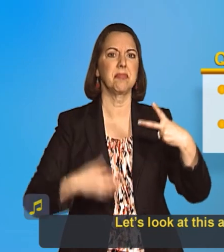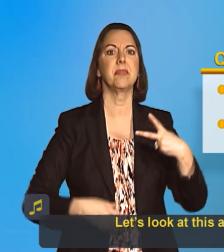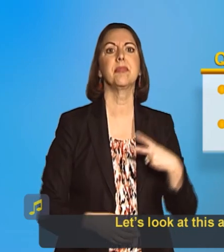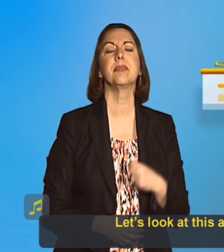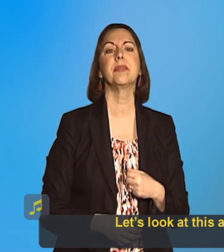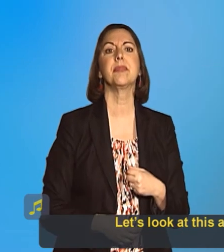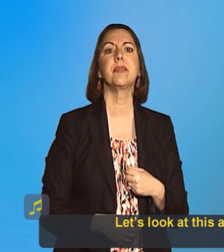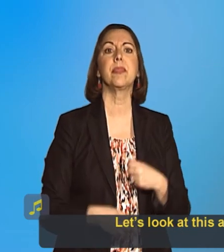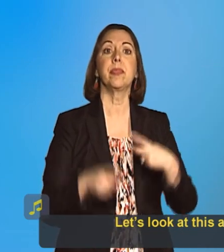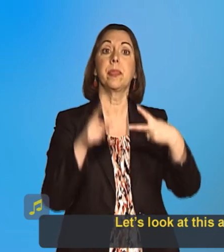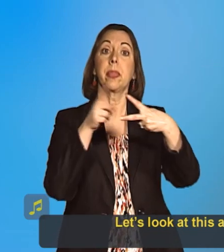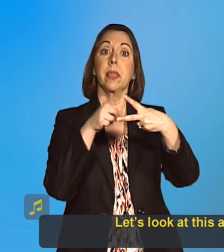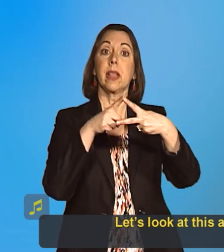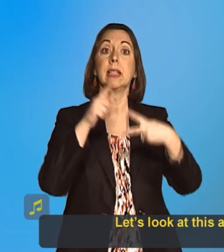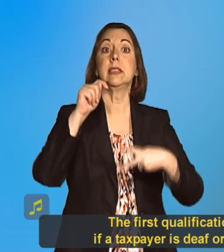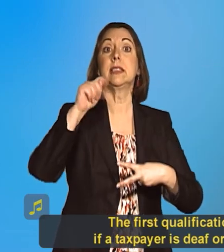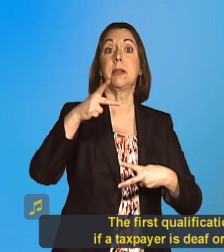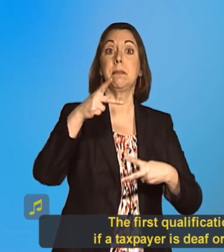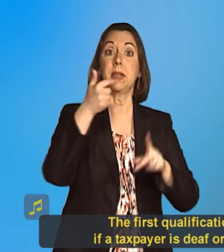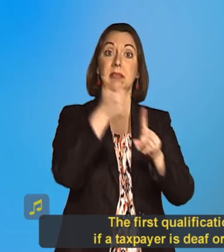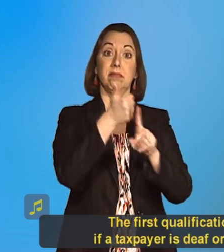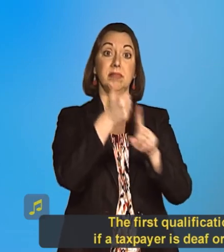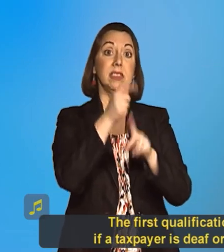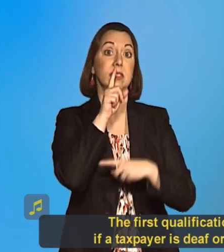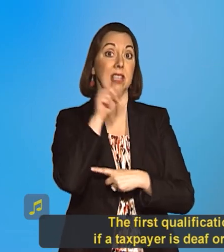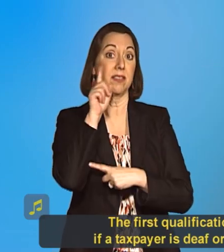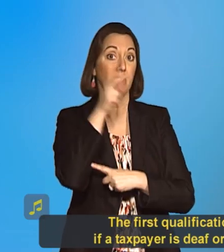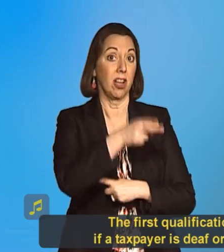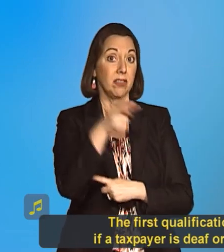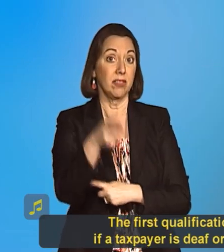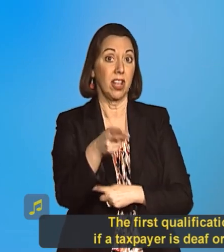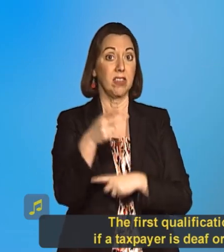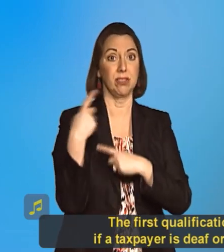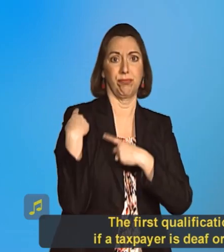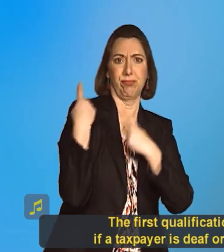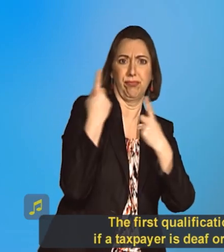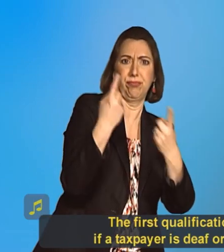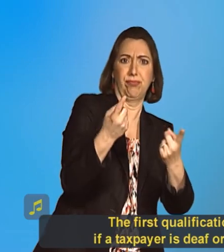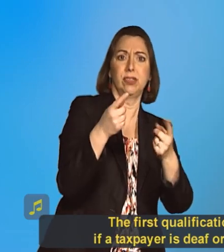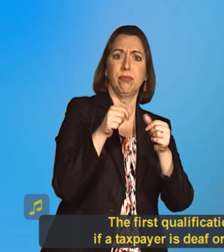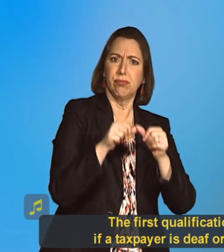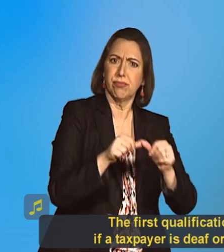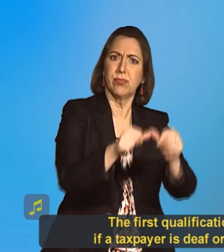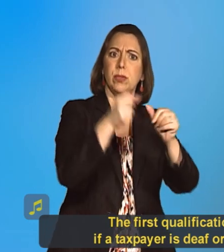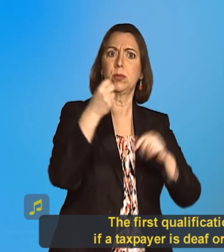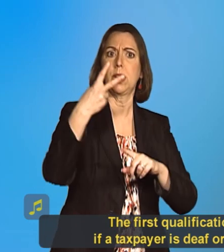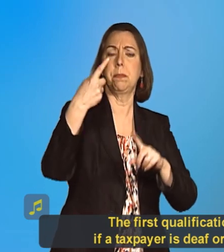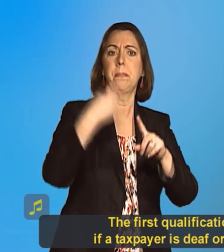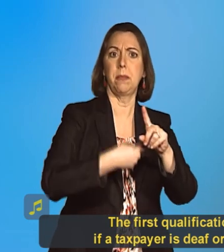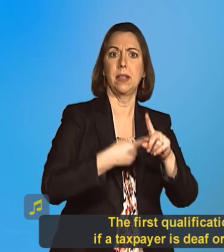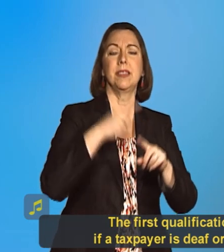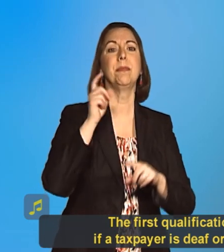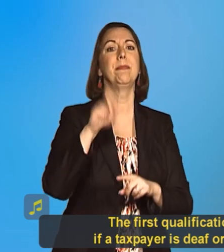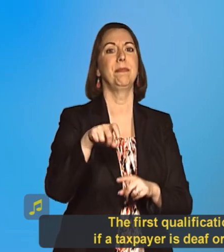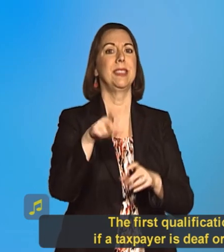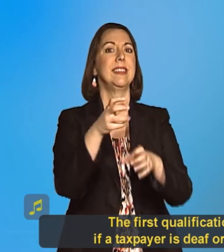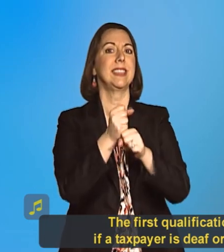closer. The first qualification is simple. If a taxpayer is deaf or hard of hearing and